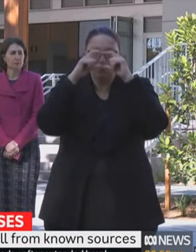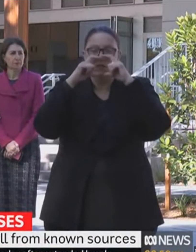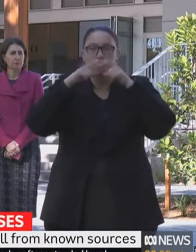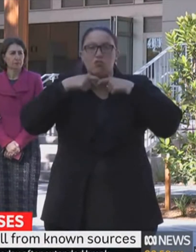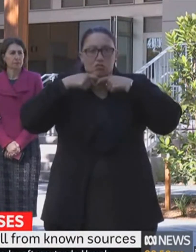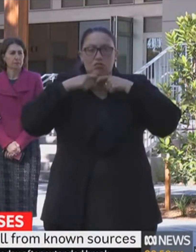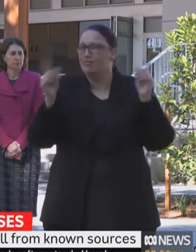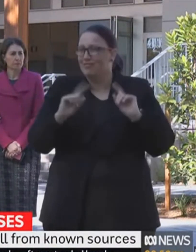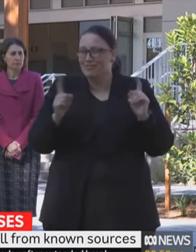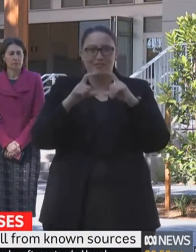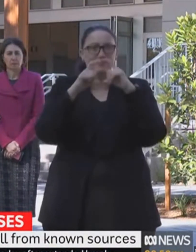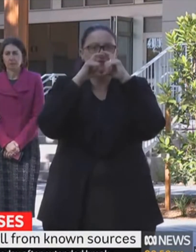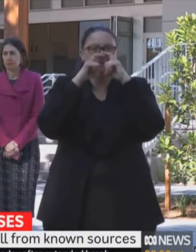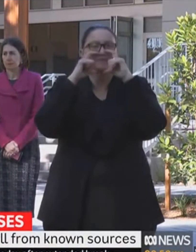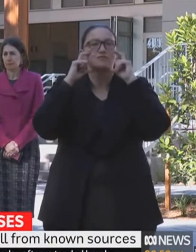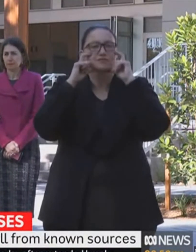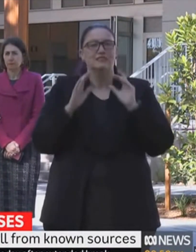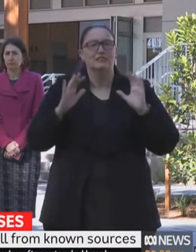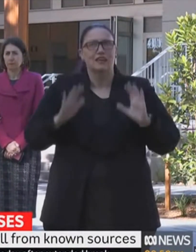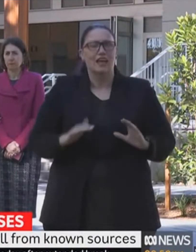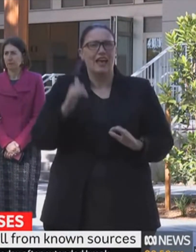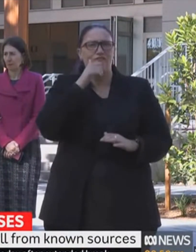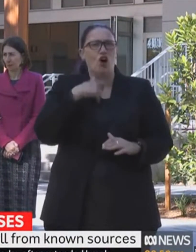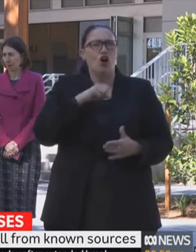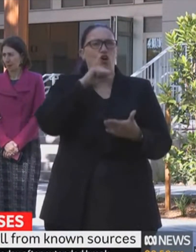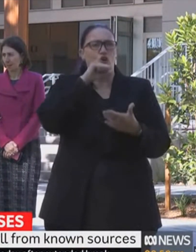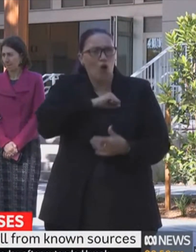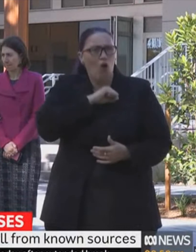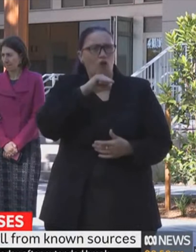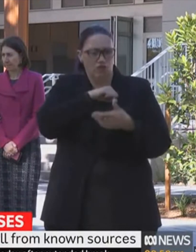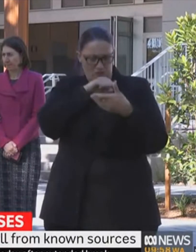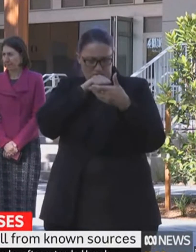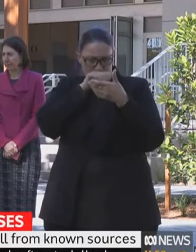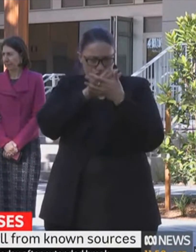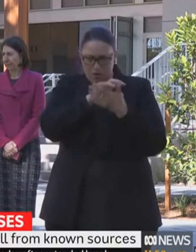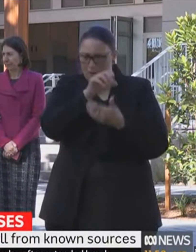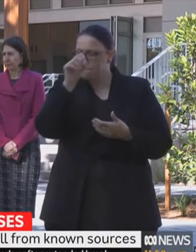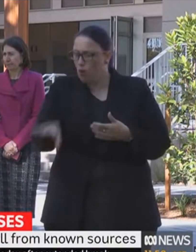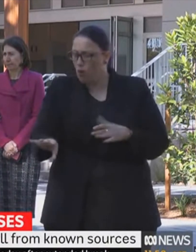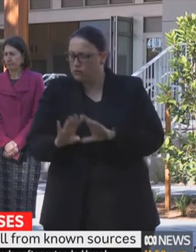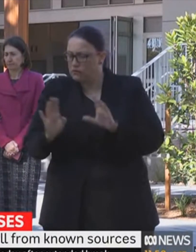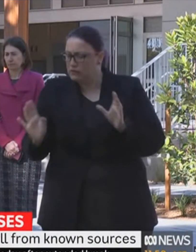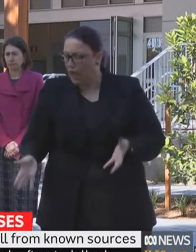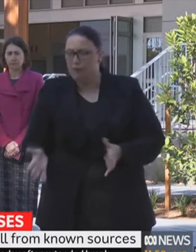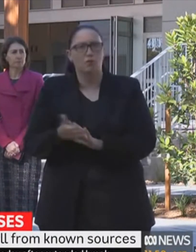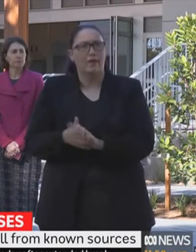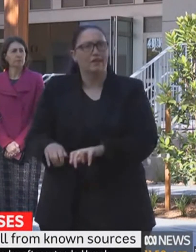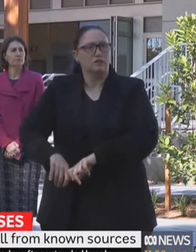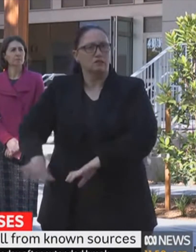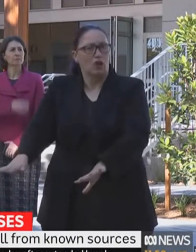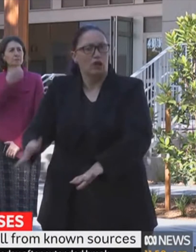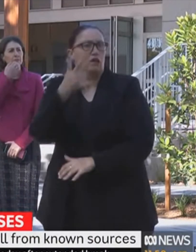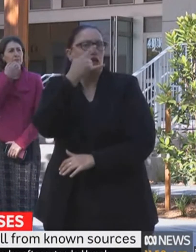hanging off. They can actually pose a risk if you've coughed or sneezed into your face mask and then you discard them on surfaces. And so these are the